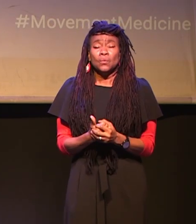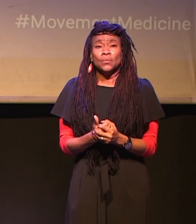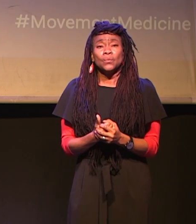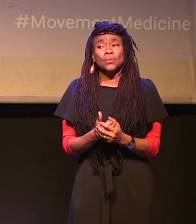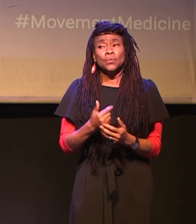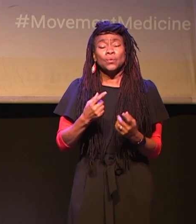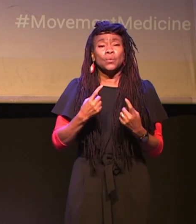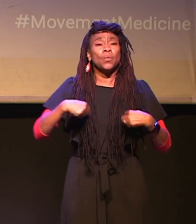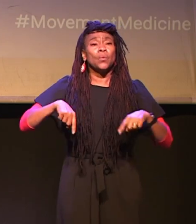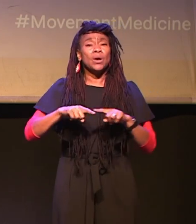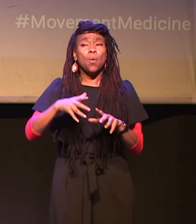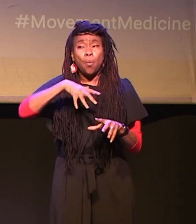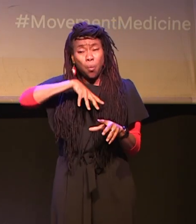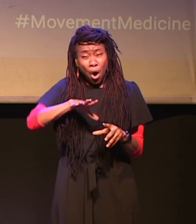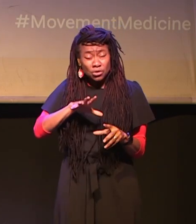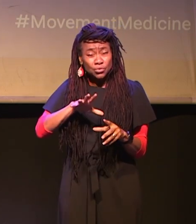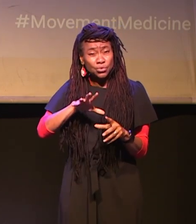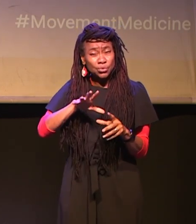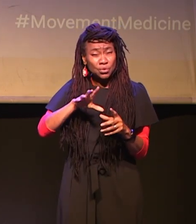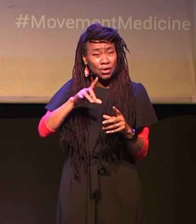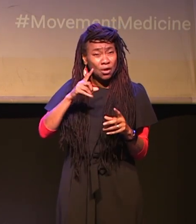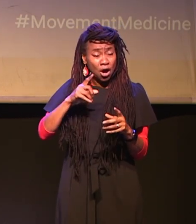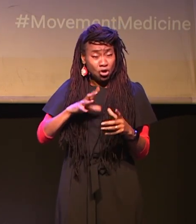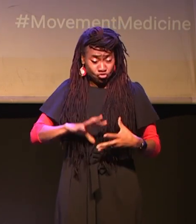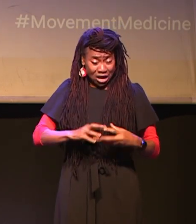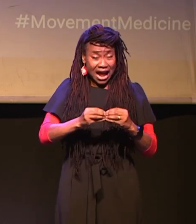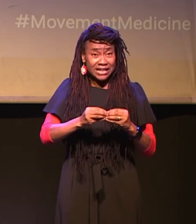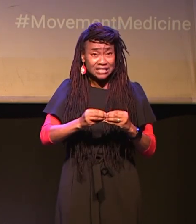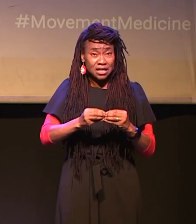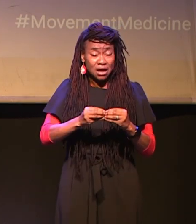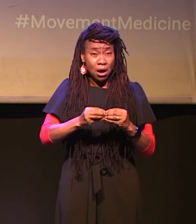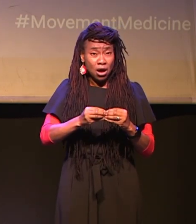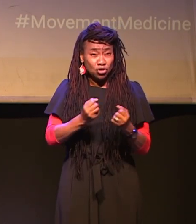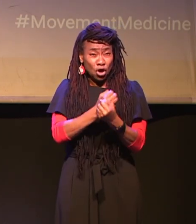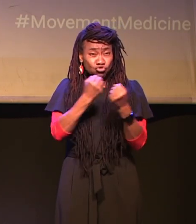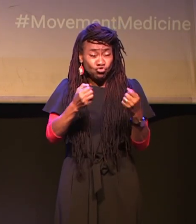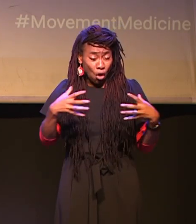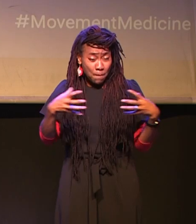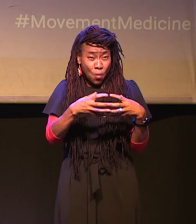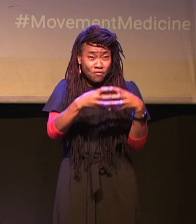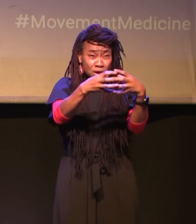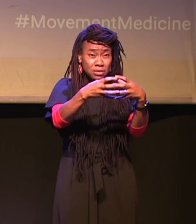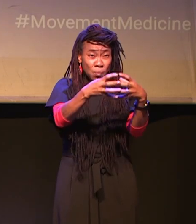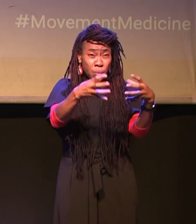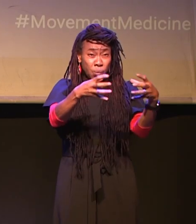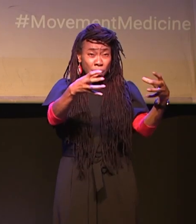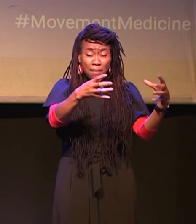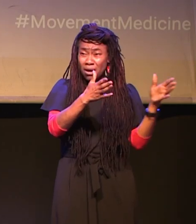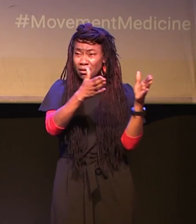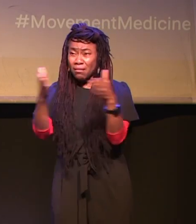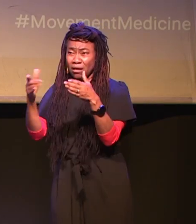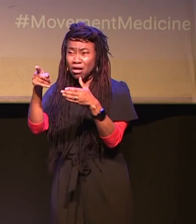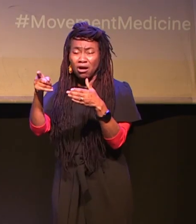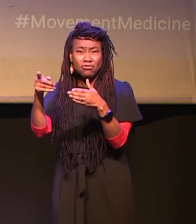we want to be able to grow these bold movements, and looking at the right and how they've been able to mass